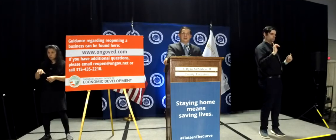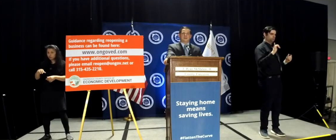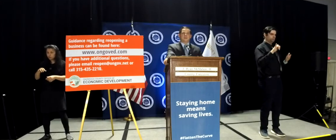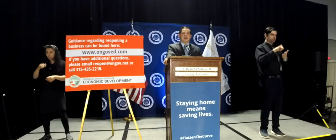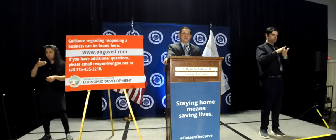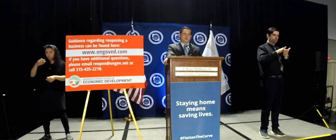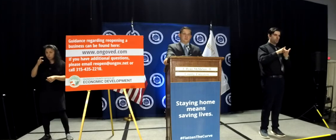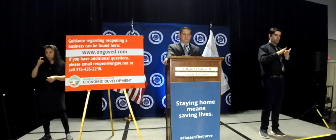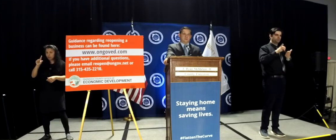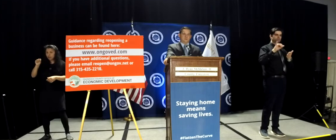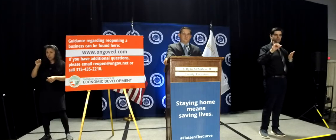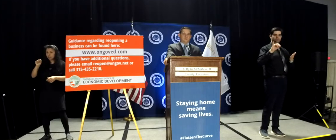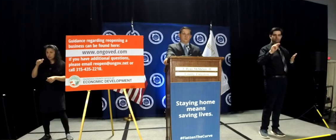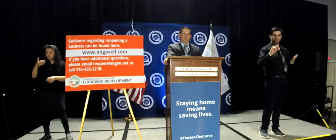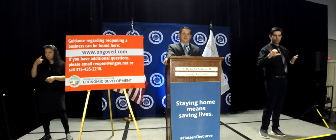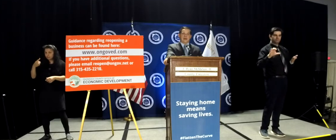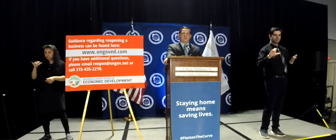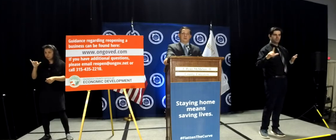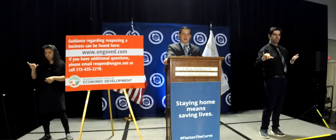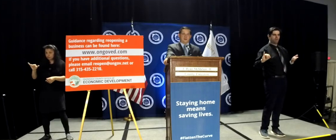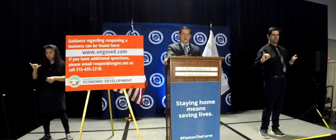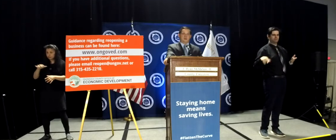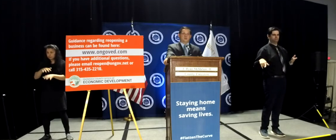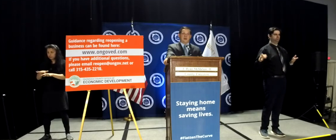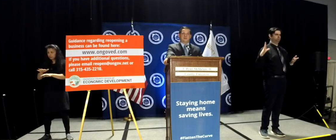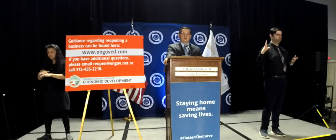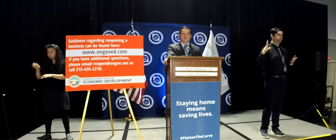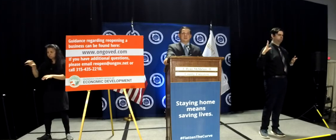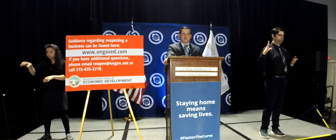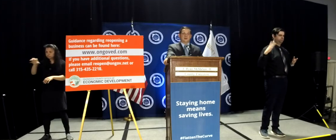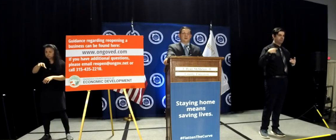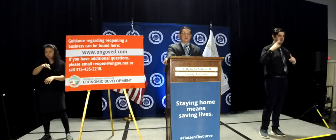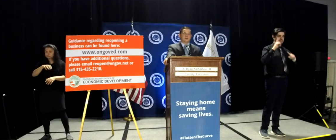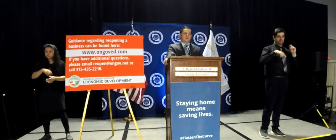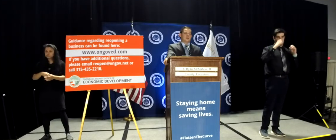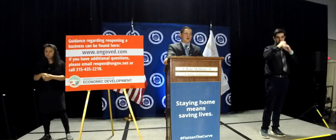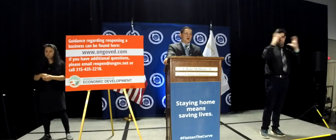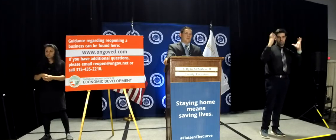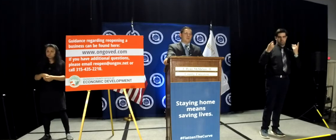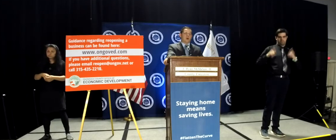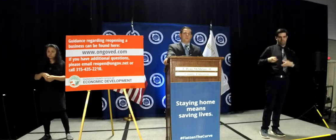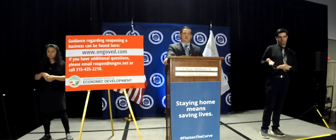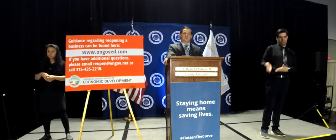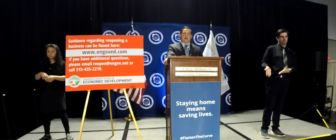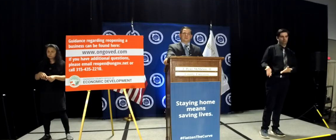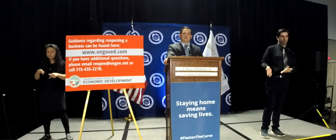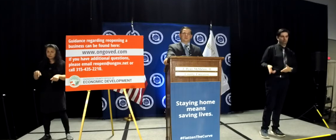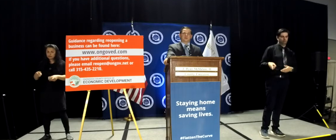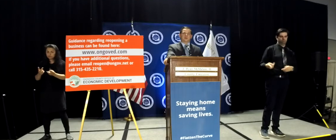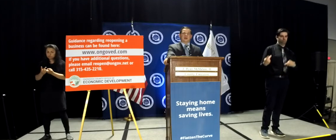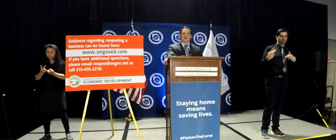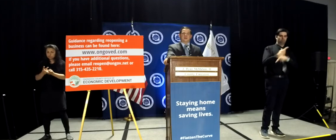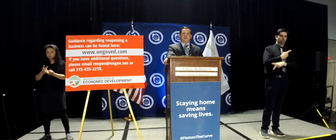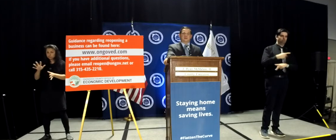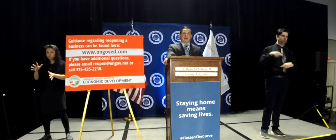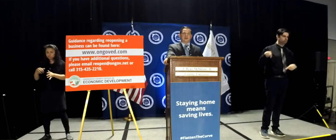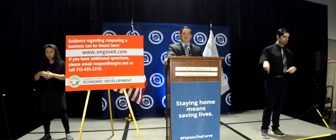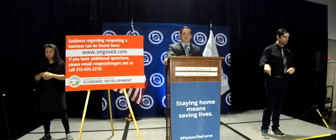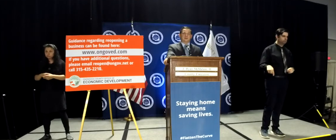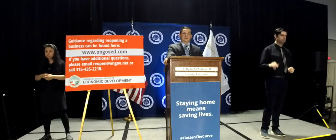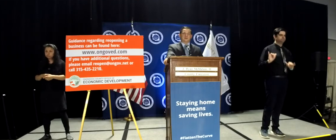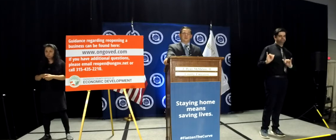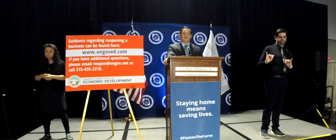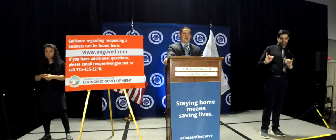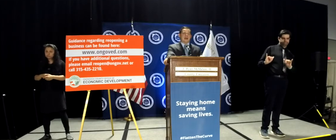We can't even imagine what has happened down there because we haven't seen it here. From our perspective, we look at it,